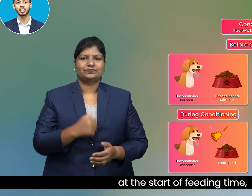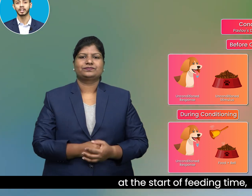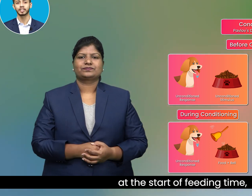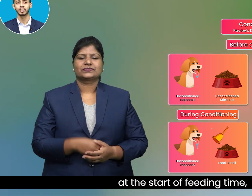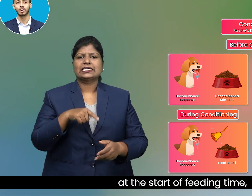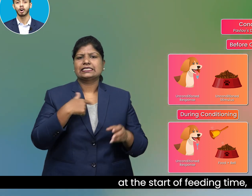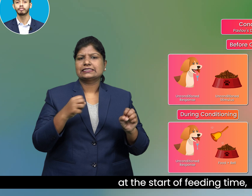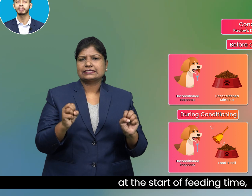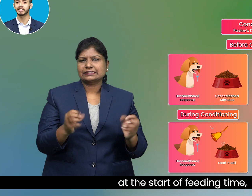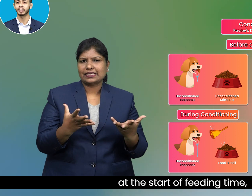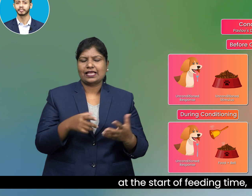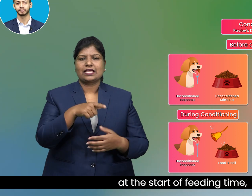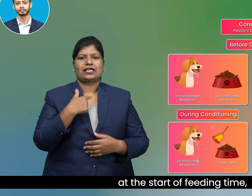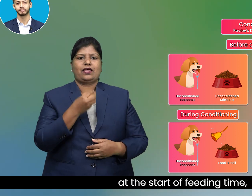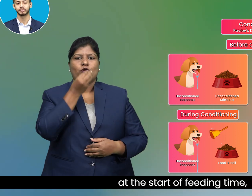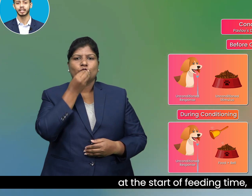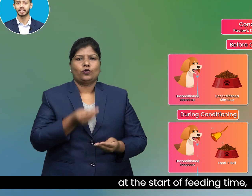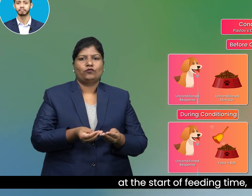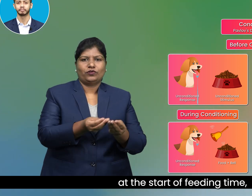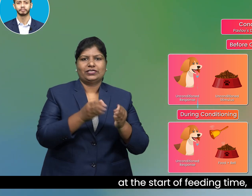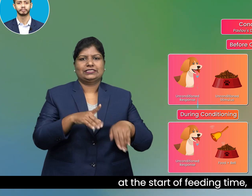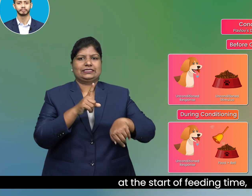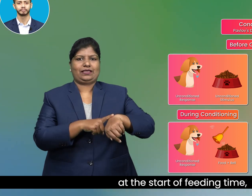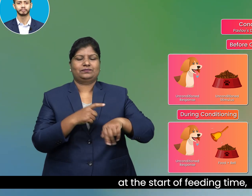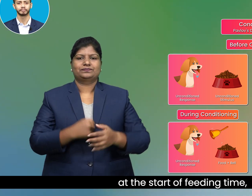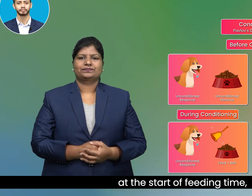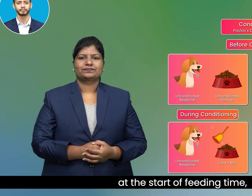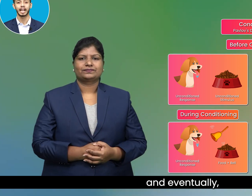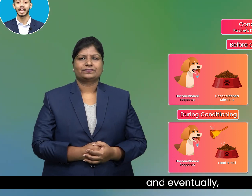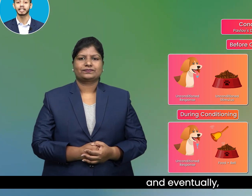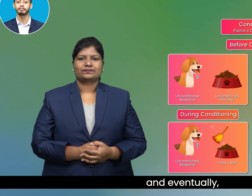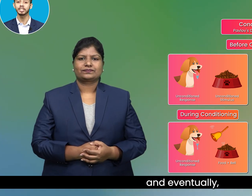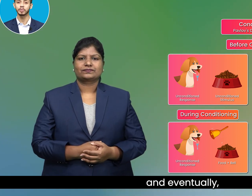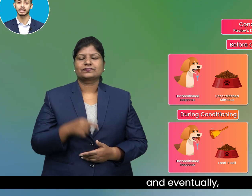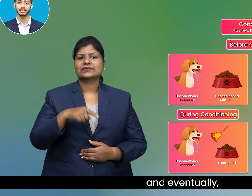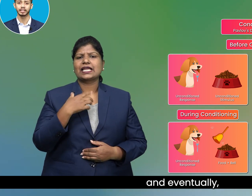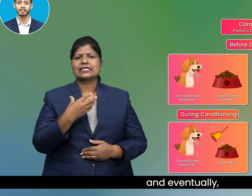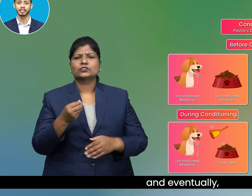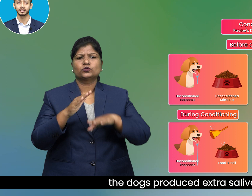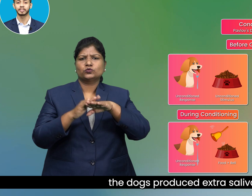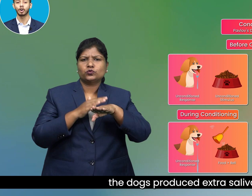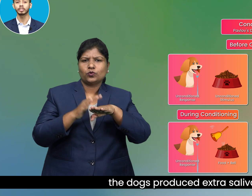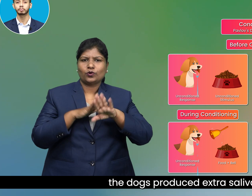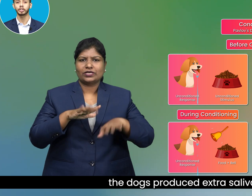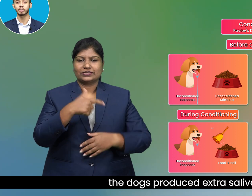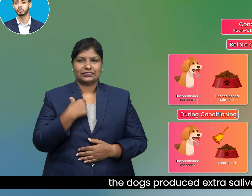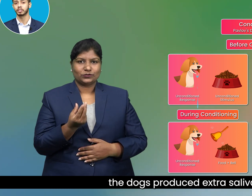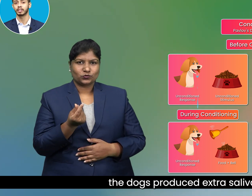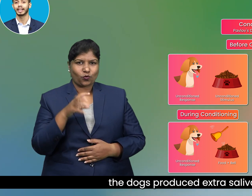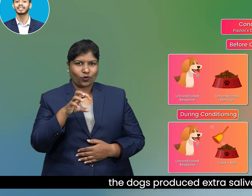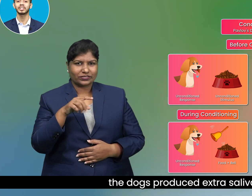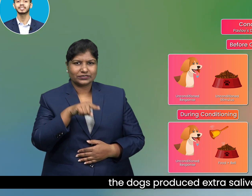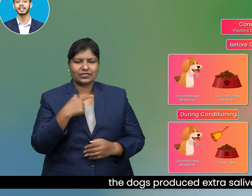at the start of feeding time, and eventually the dogs